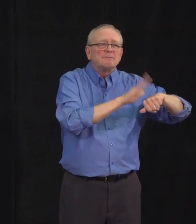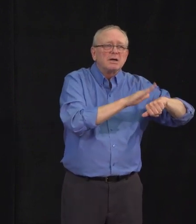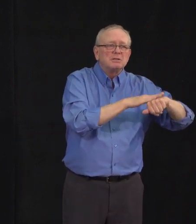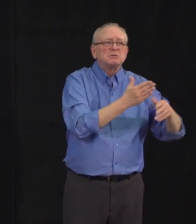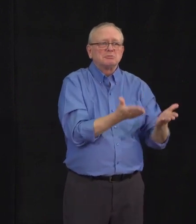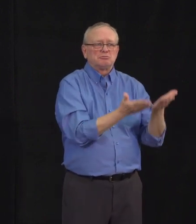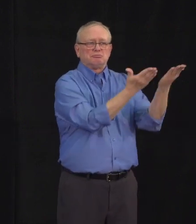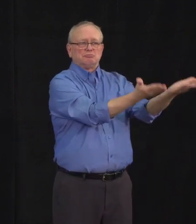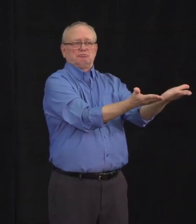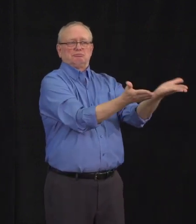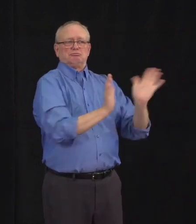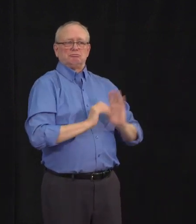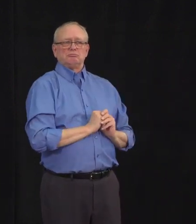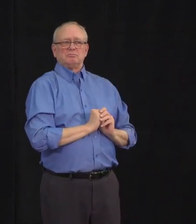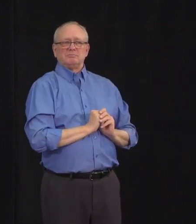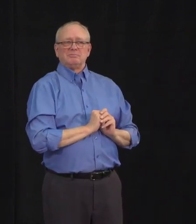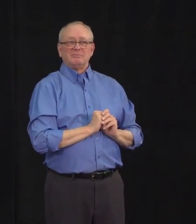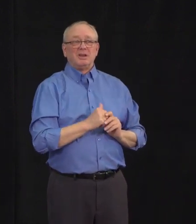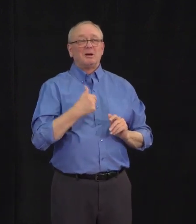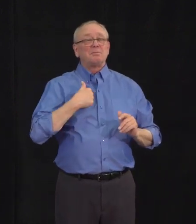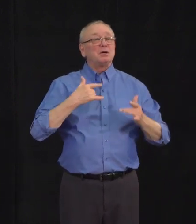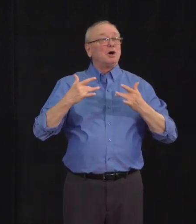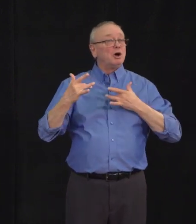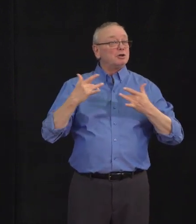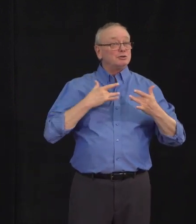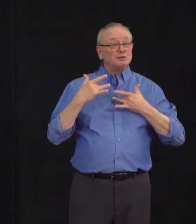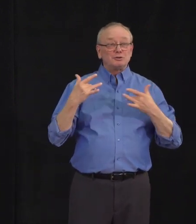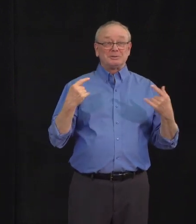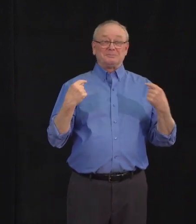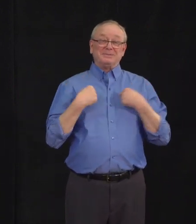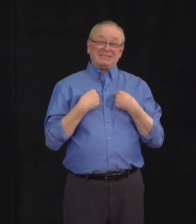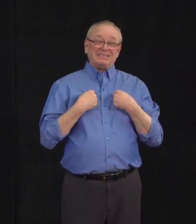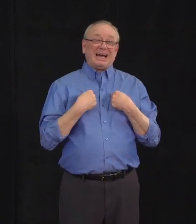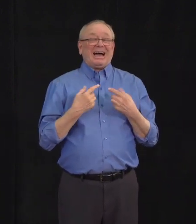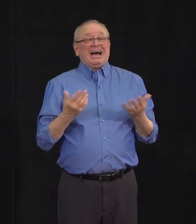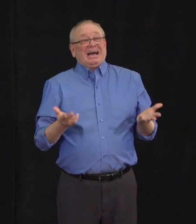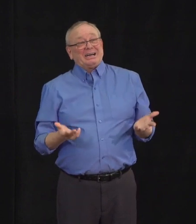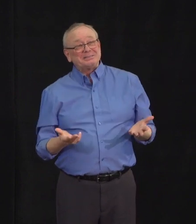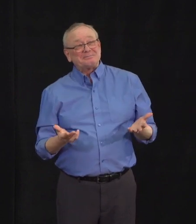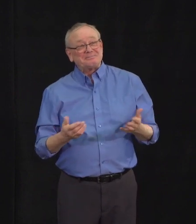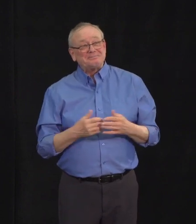about whether or not I'm concerned, you know, I think that Albertans have shown